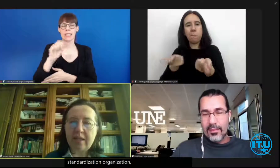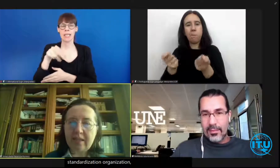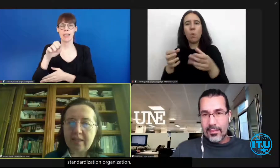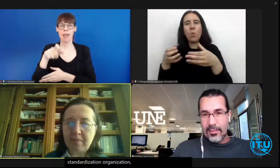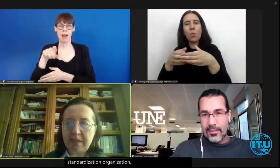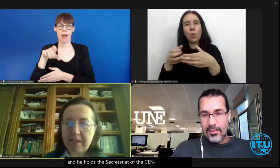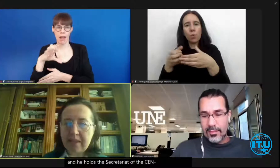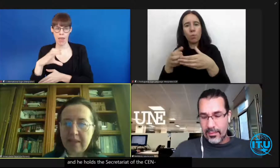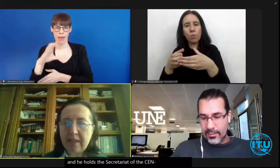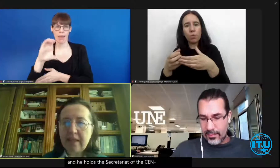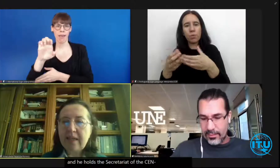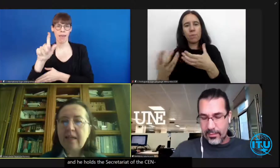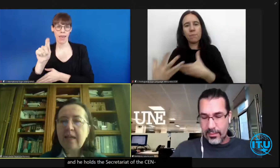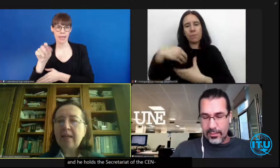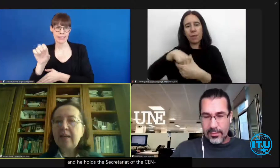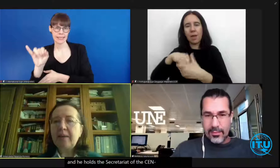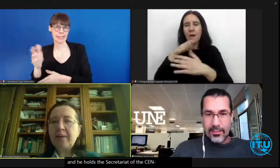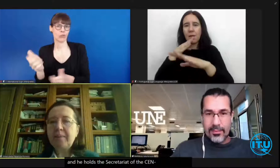on e-accessibility.